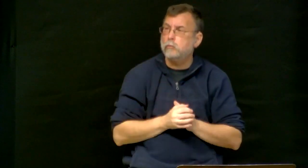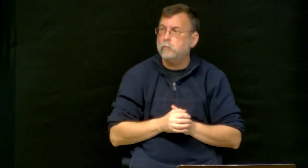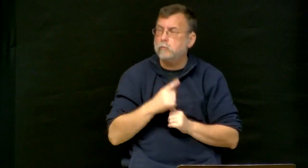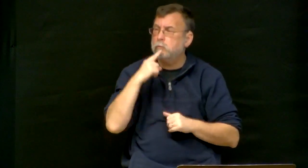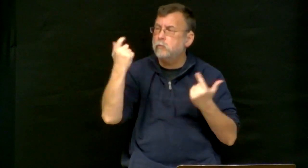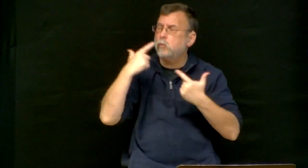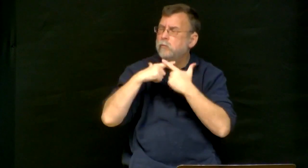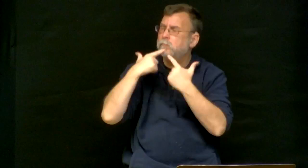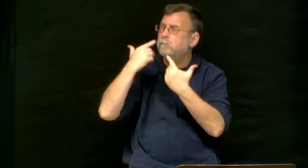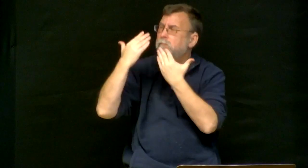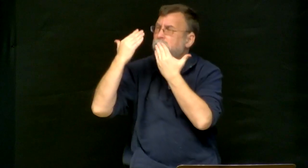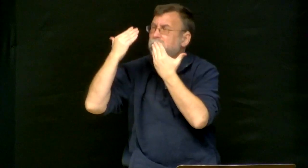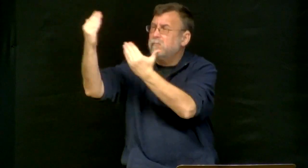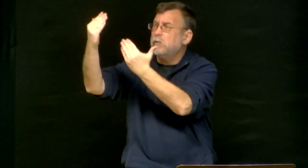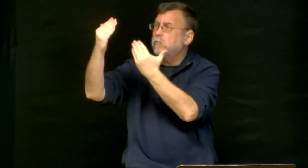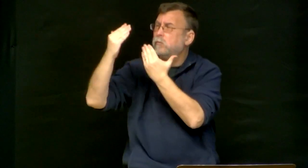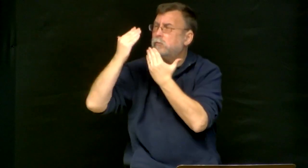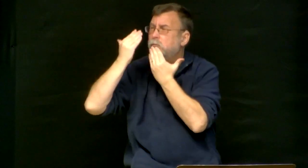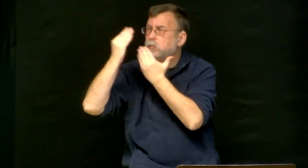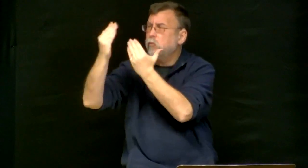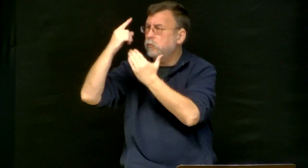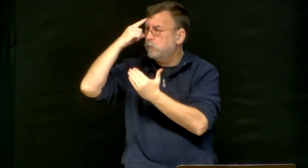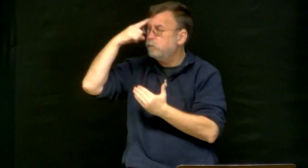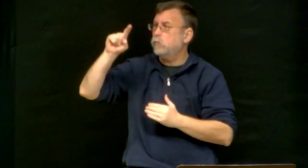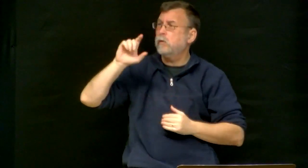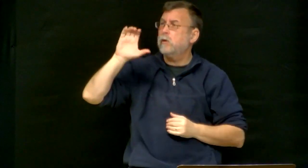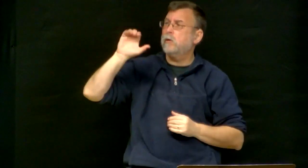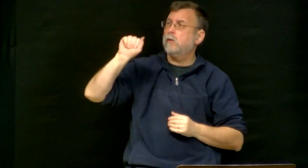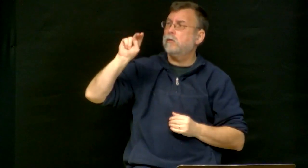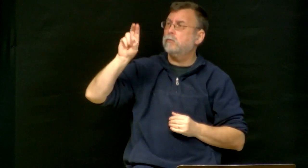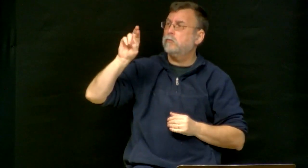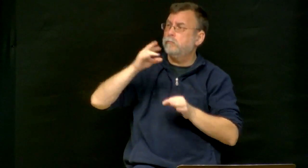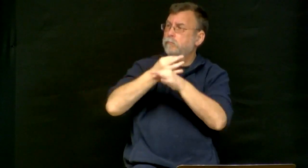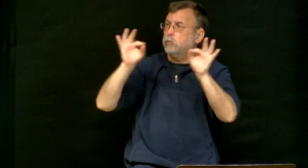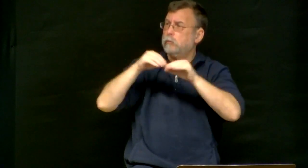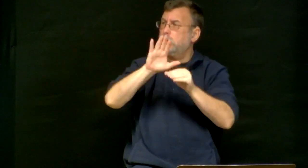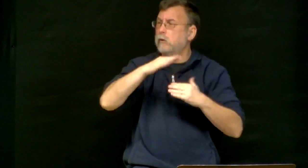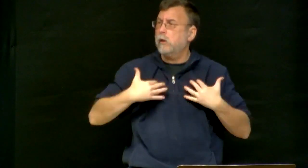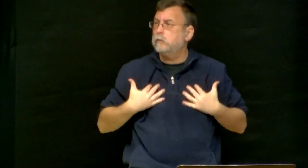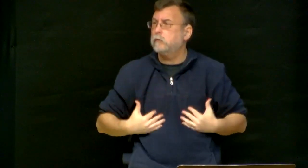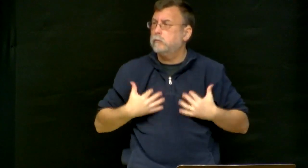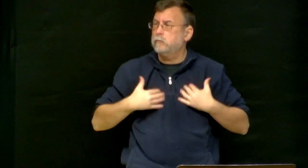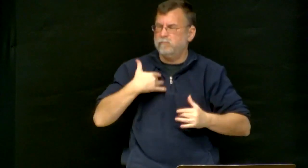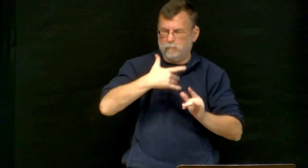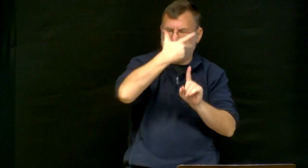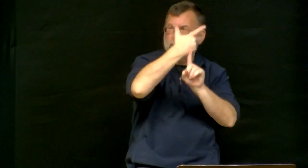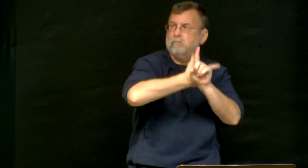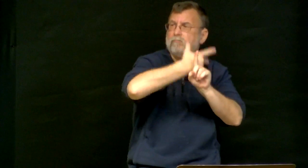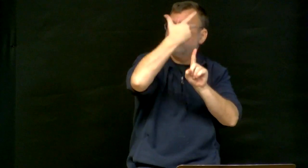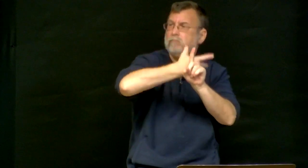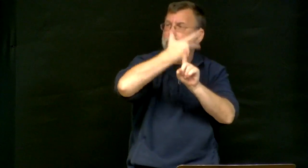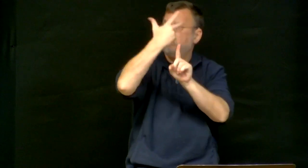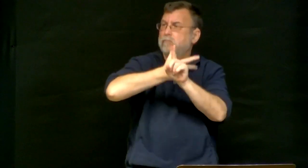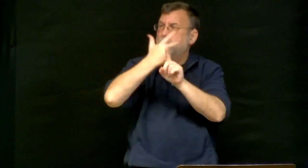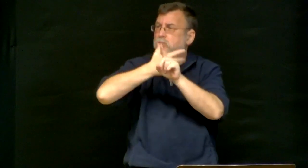recently I want to add RJ's prayer request to thank you for having him be